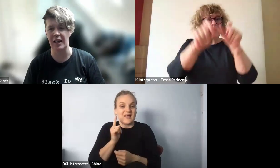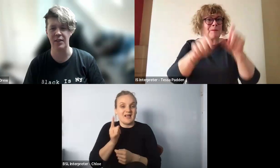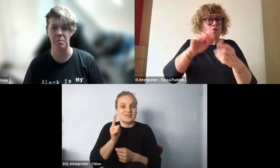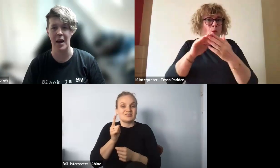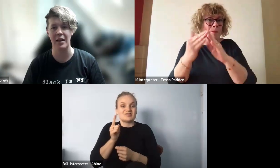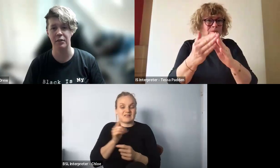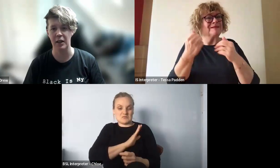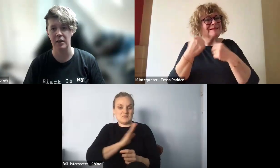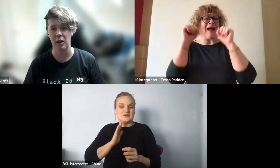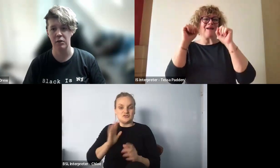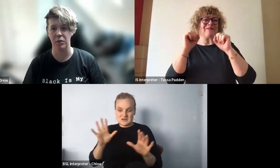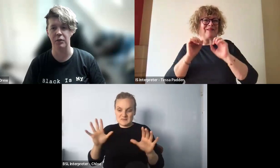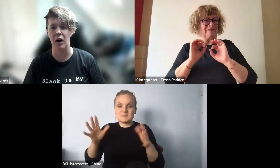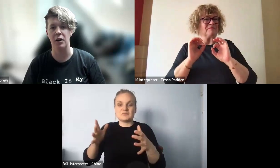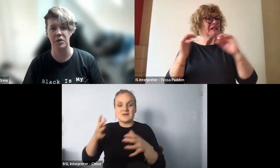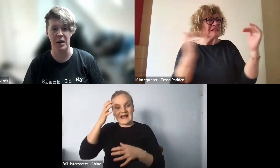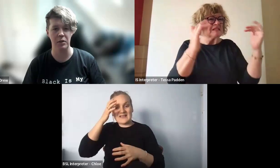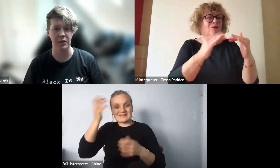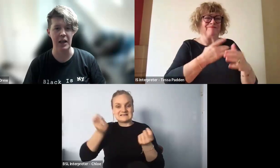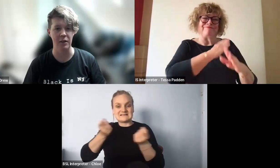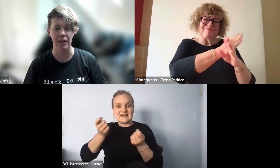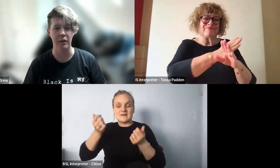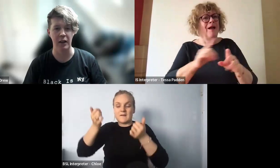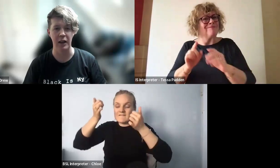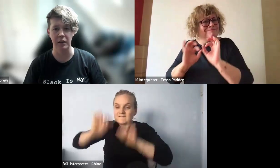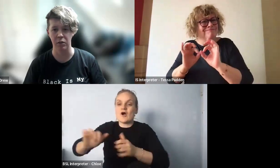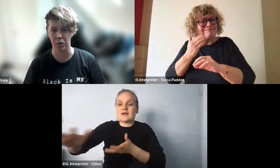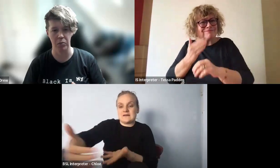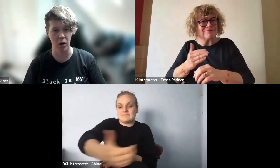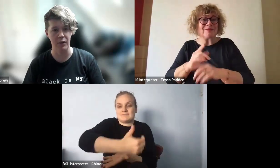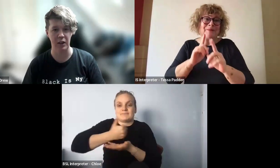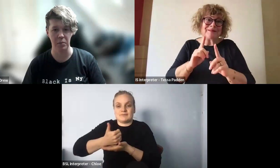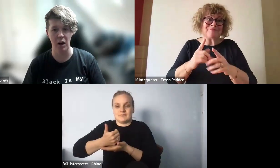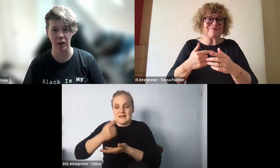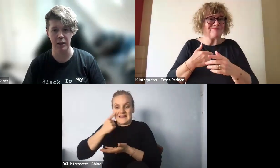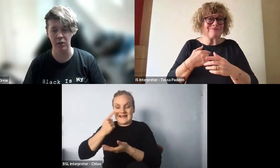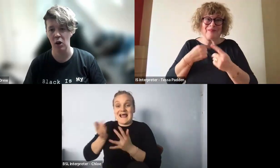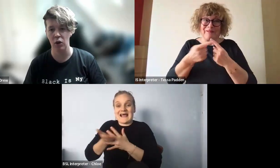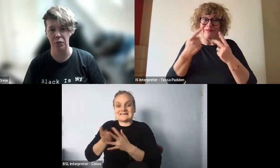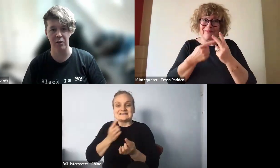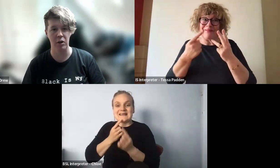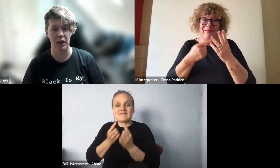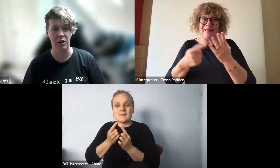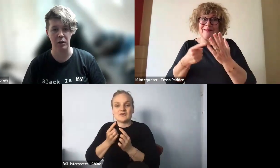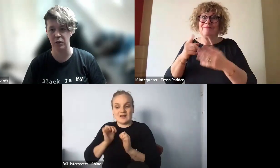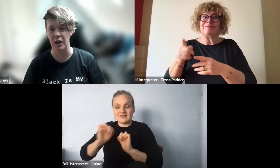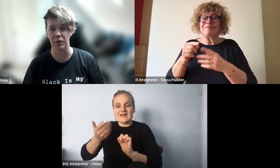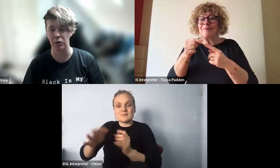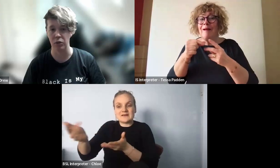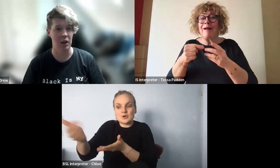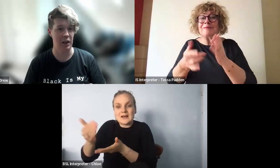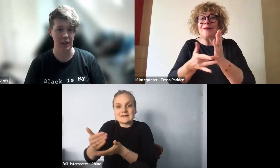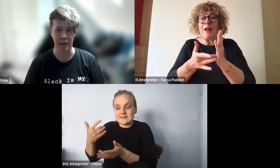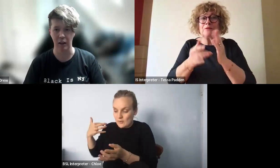finally gain the benefit from the vast amount of data that they have collected from the private sector markets or from their own collection of